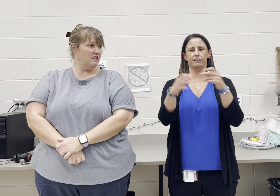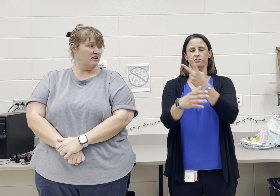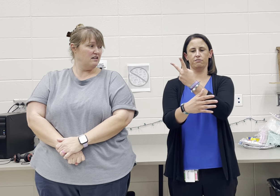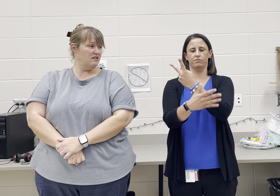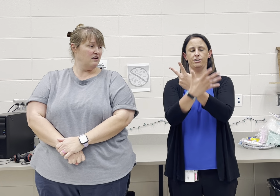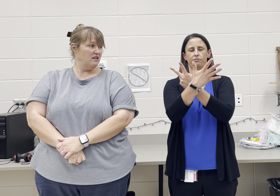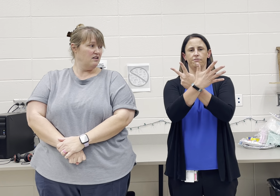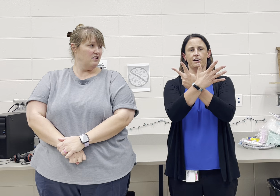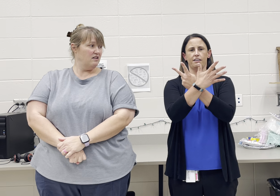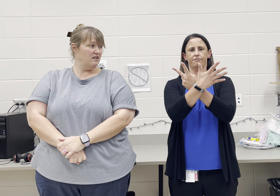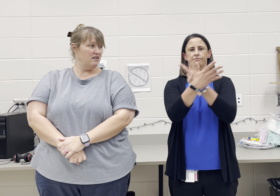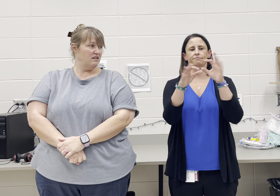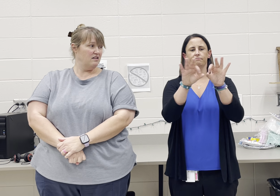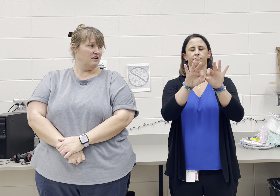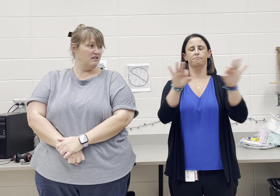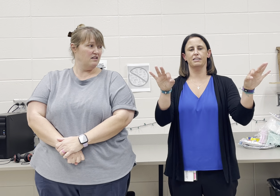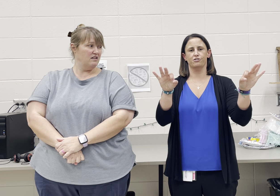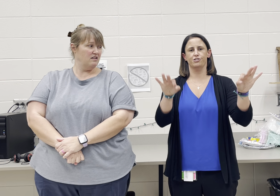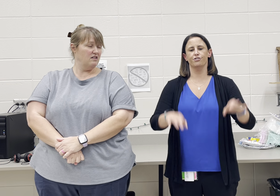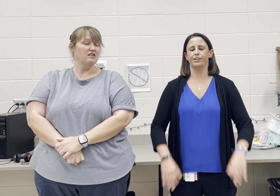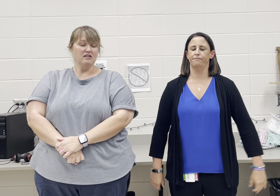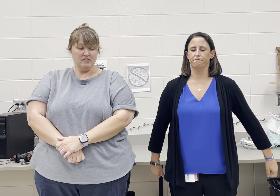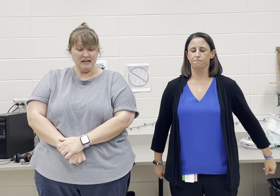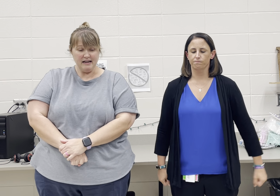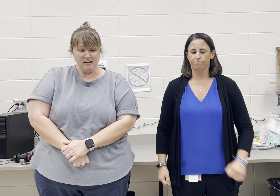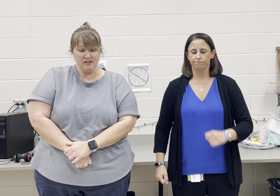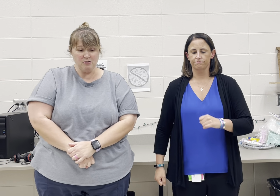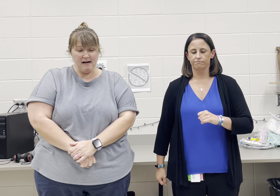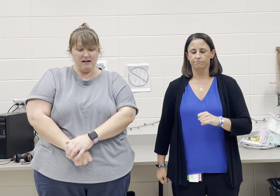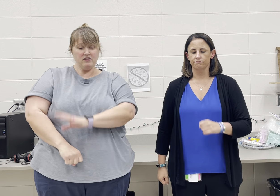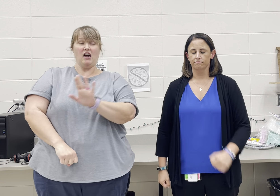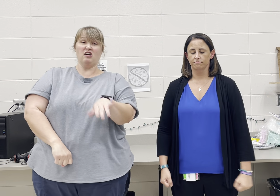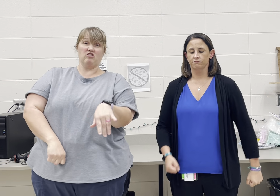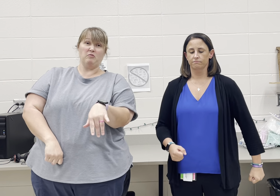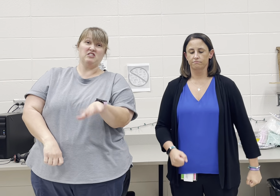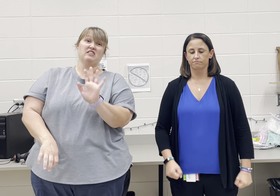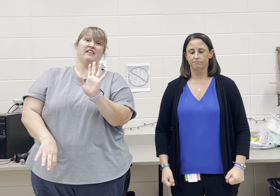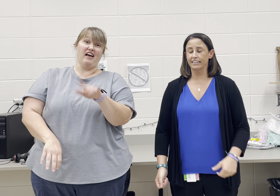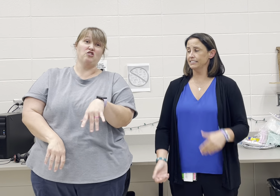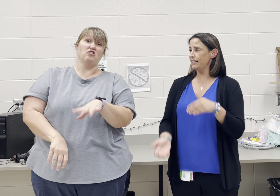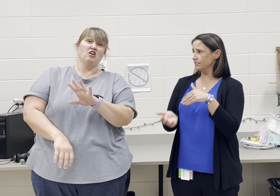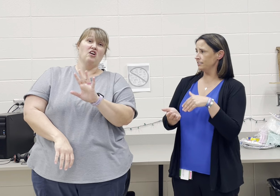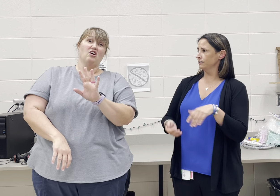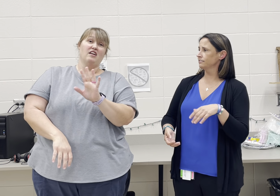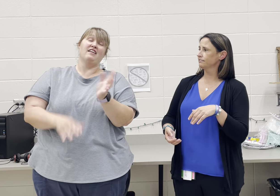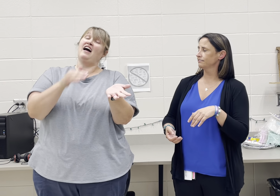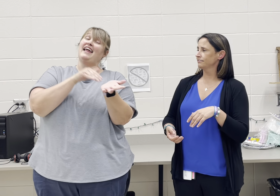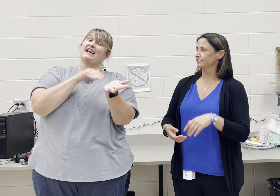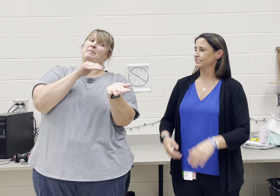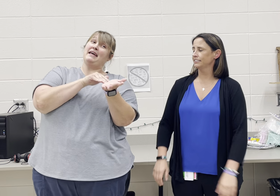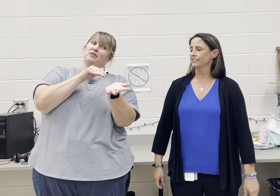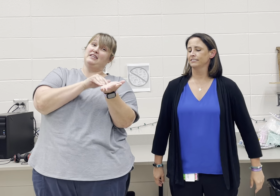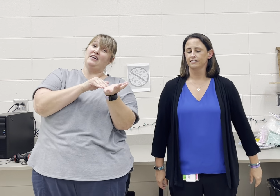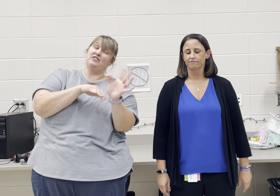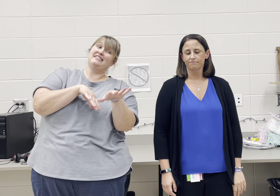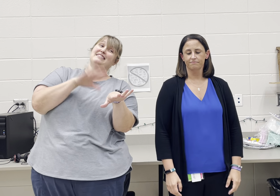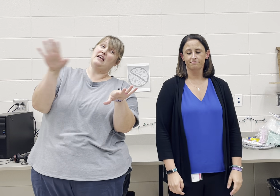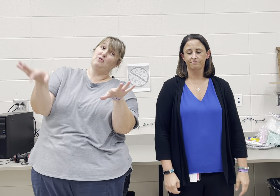So 2, 5, master's degree. And then you have a doctorate, which is like a doctor? Not like a medical doctor. This is like you got